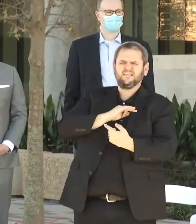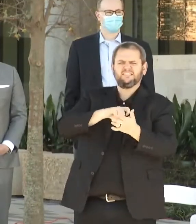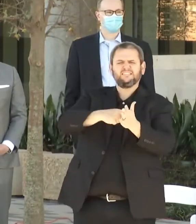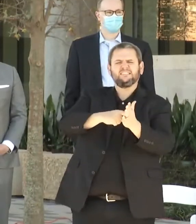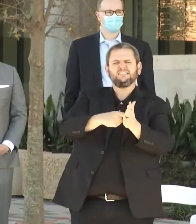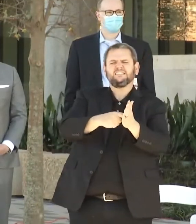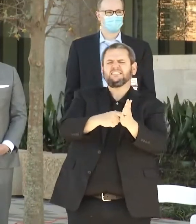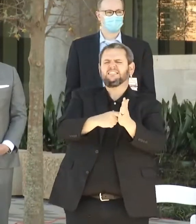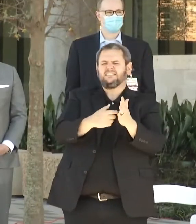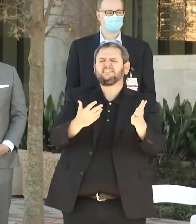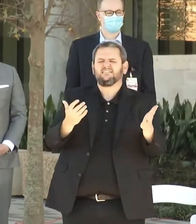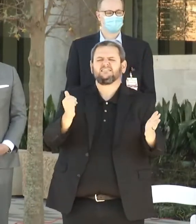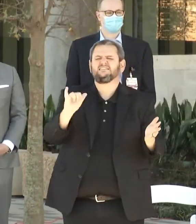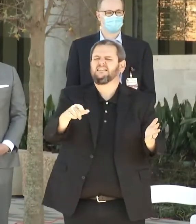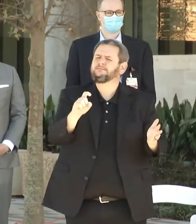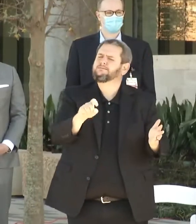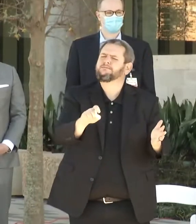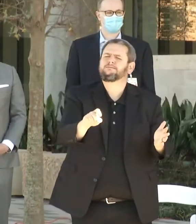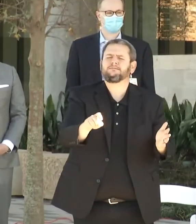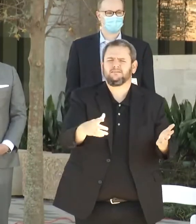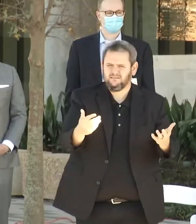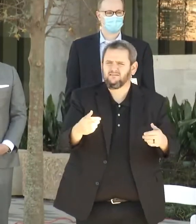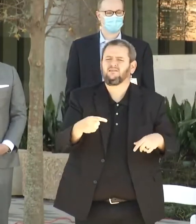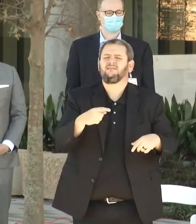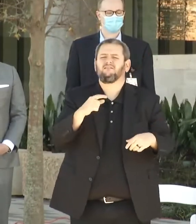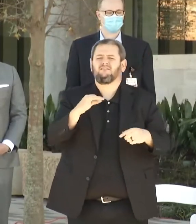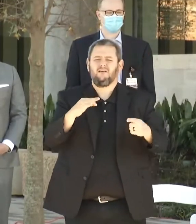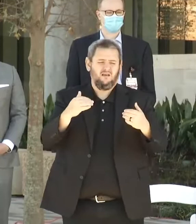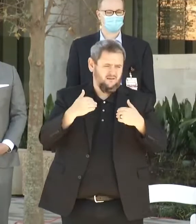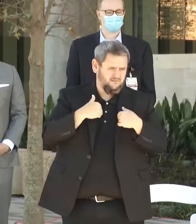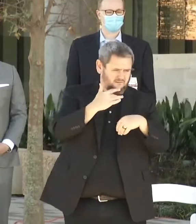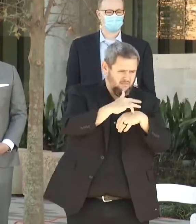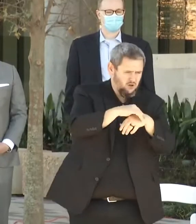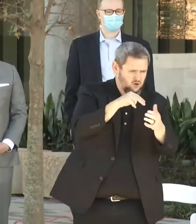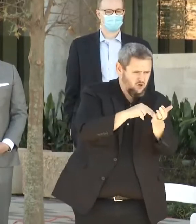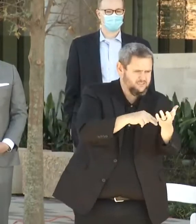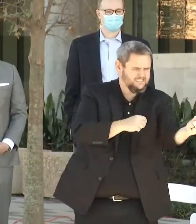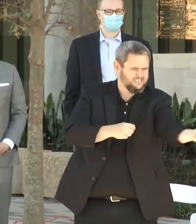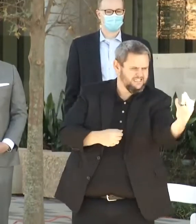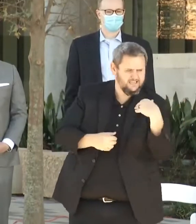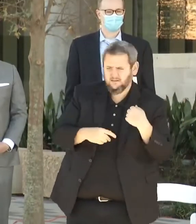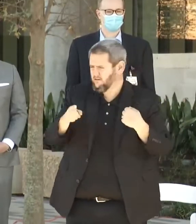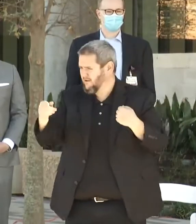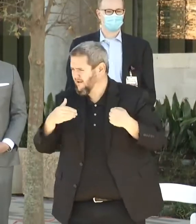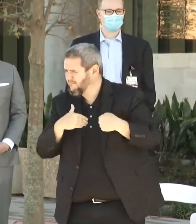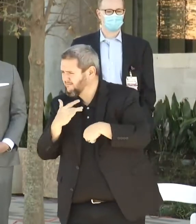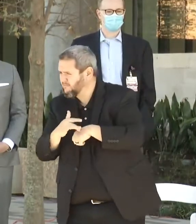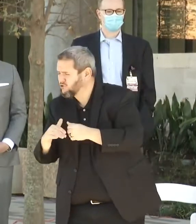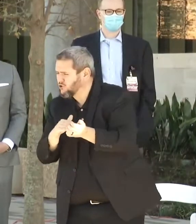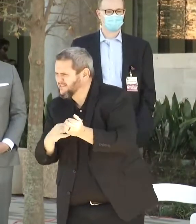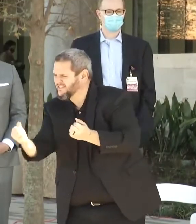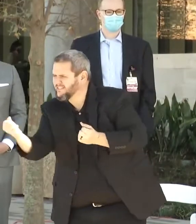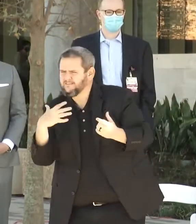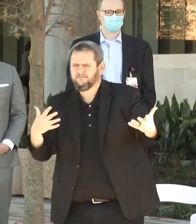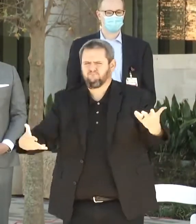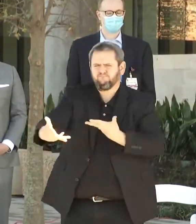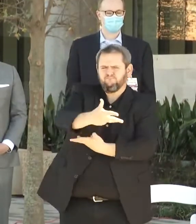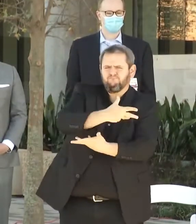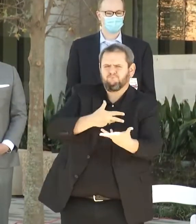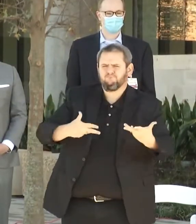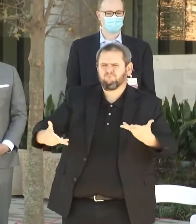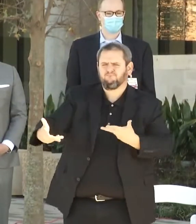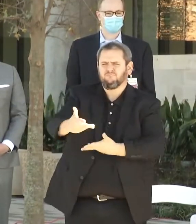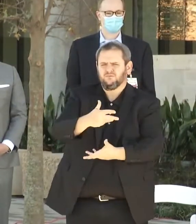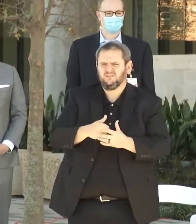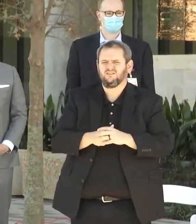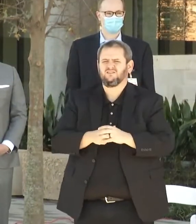ensuring patient transfers occur with these coordinated numbers in mind. We brought in travelers, locums physicians, and